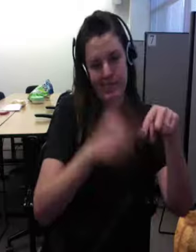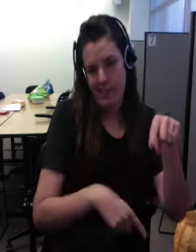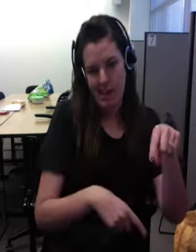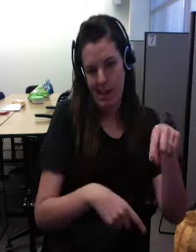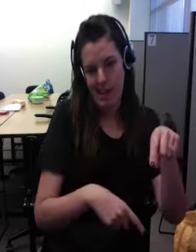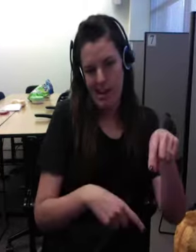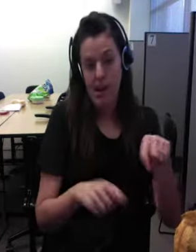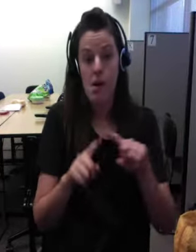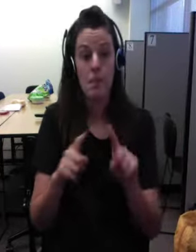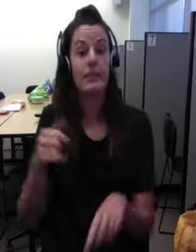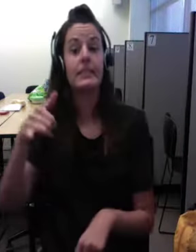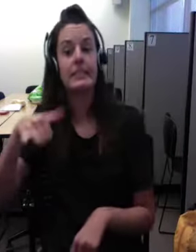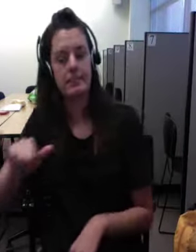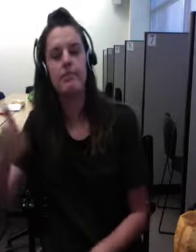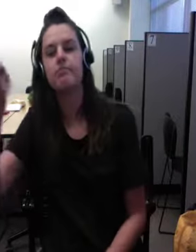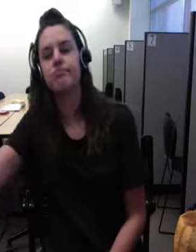invisible, but they are still there.